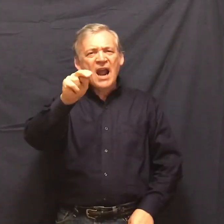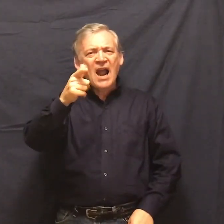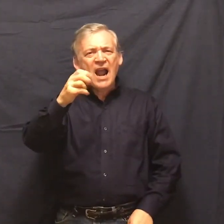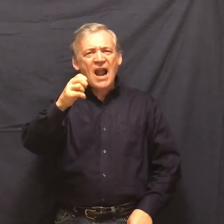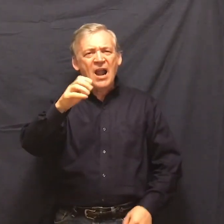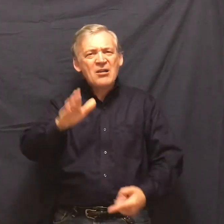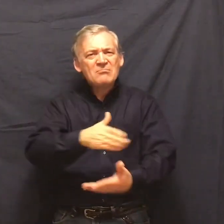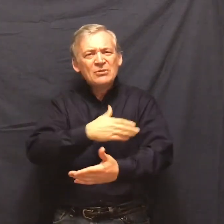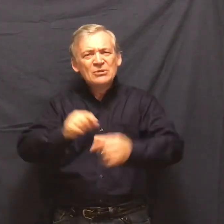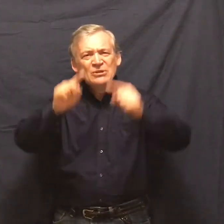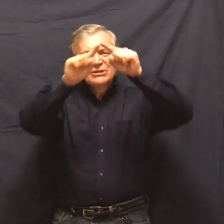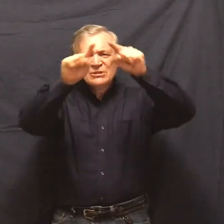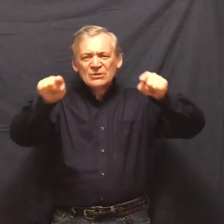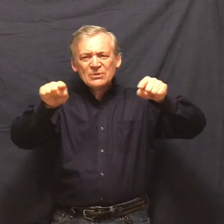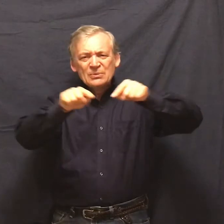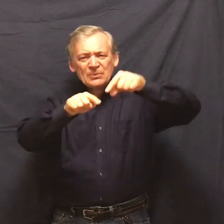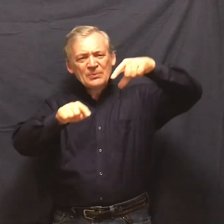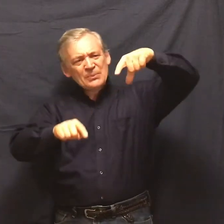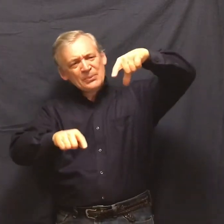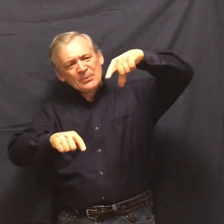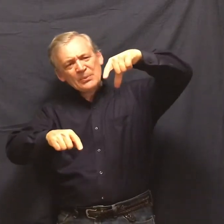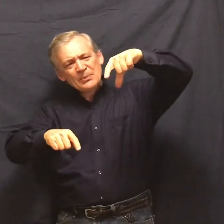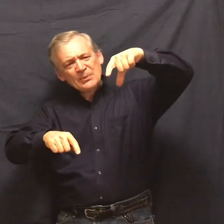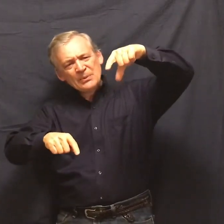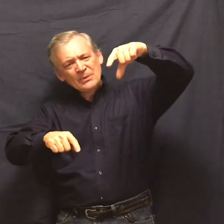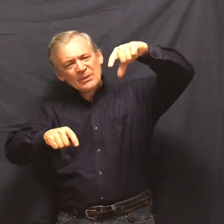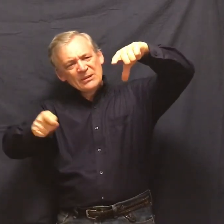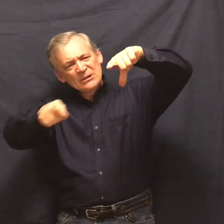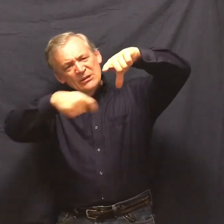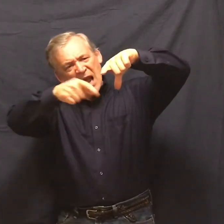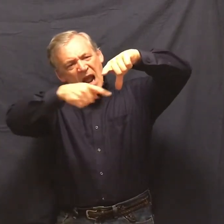it disappeared into one ringing sound.